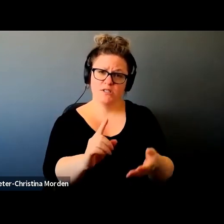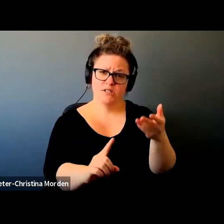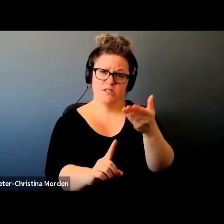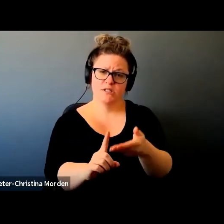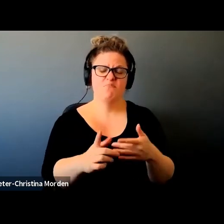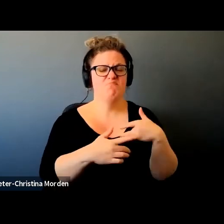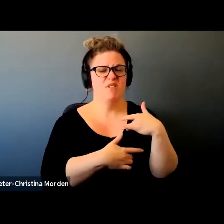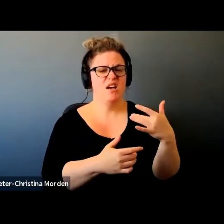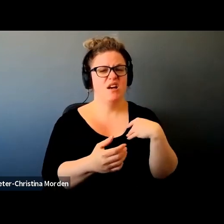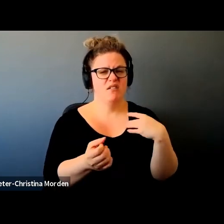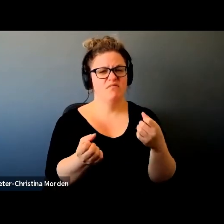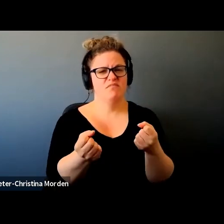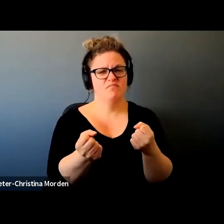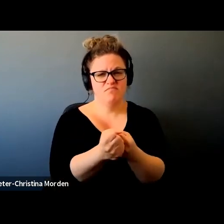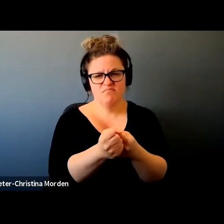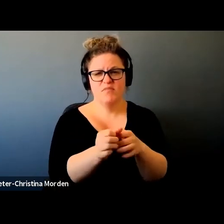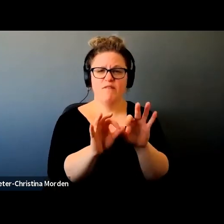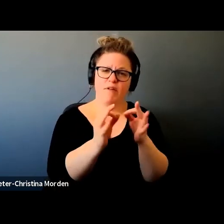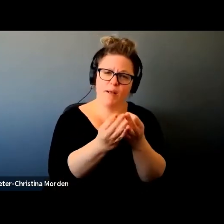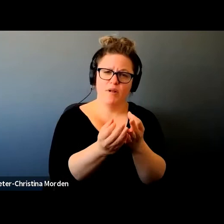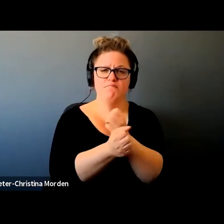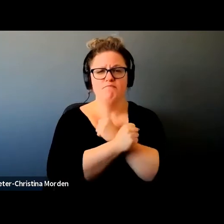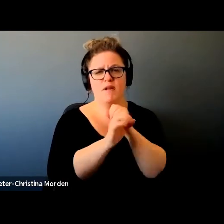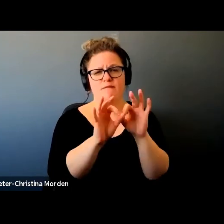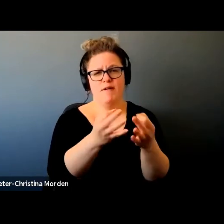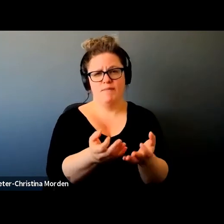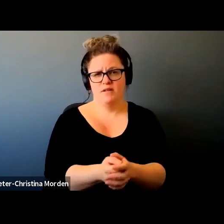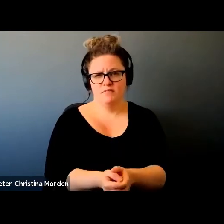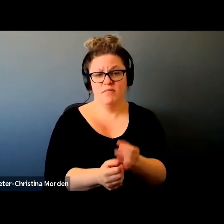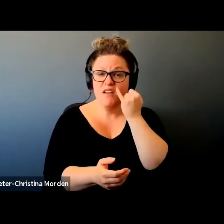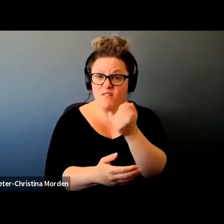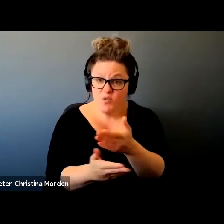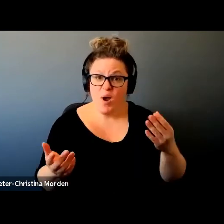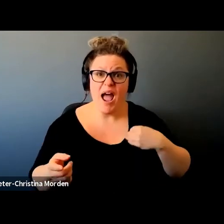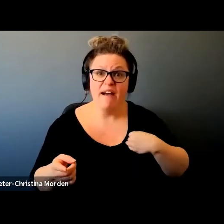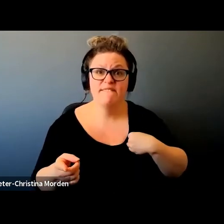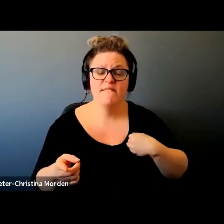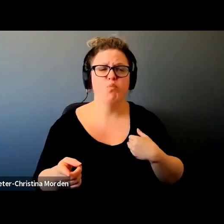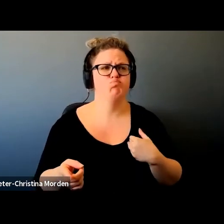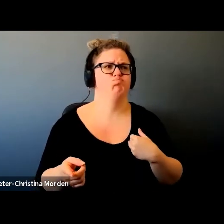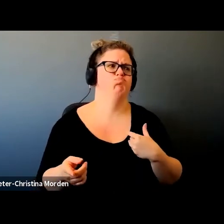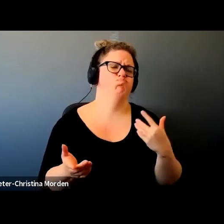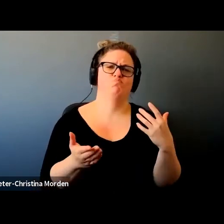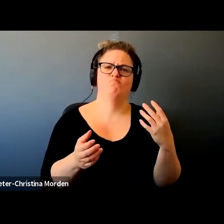families. And if you have one, never undervalue that resource.